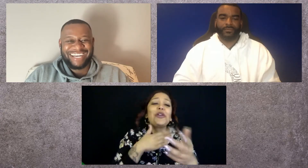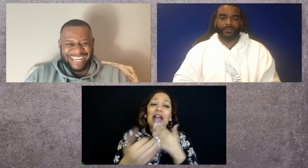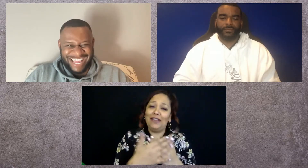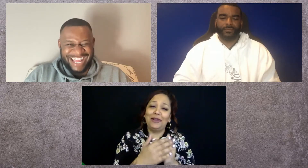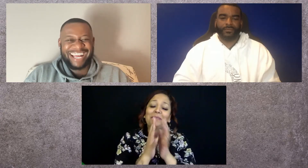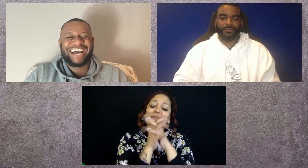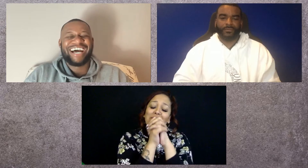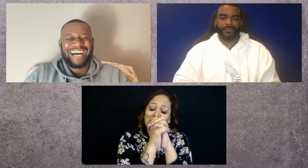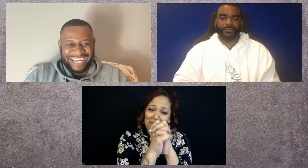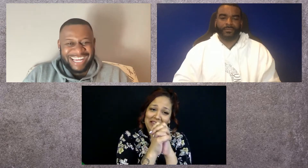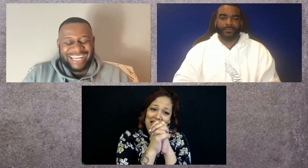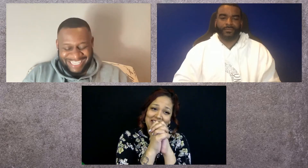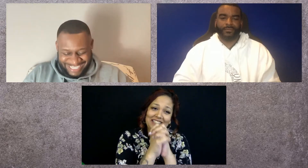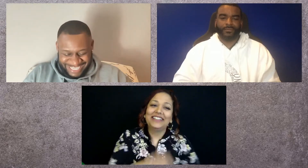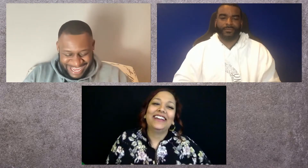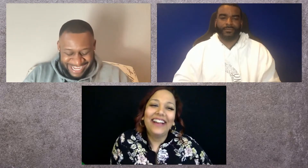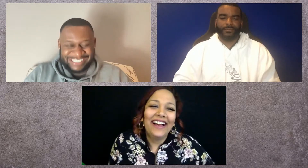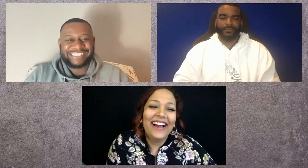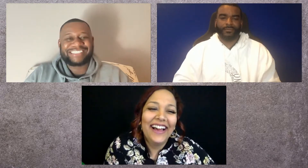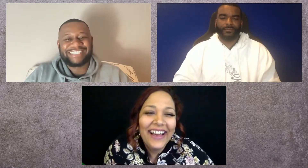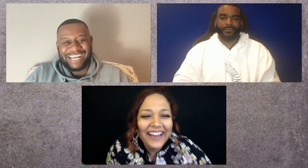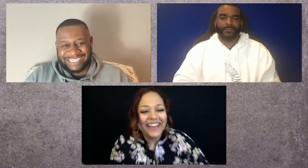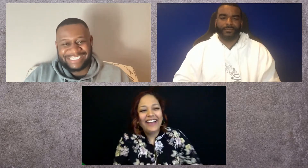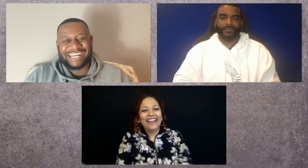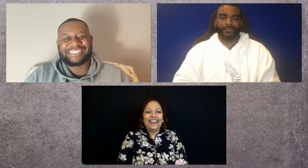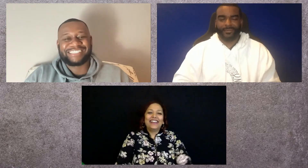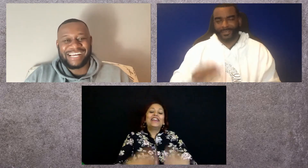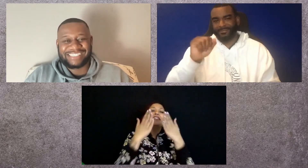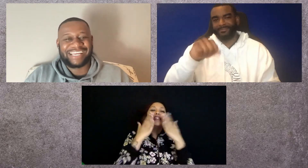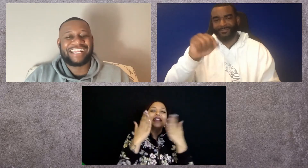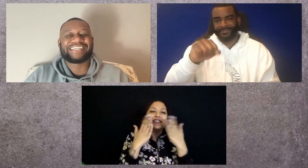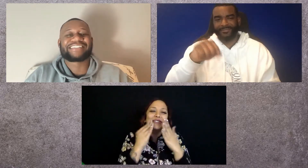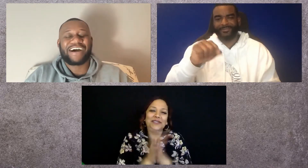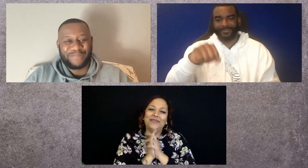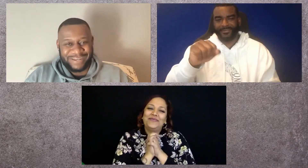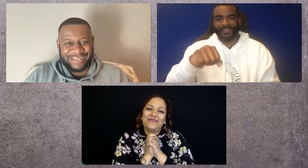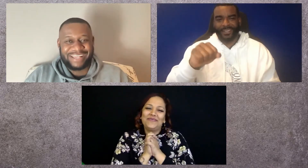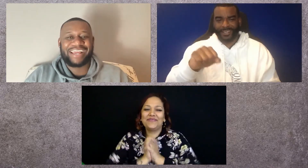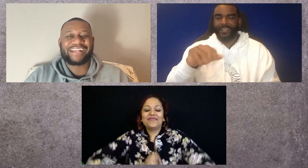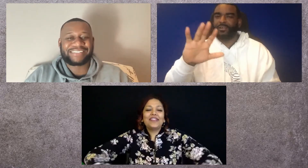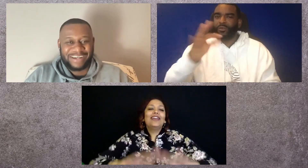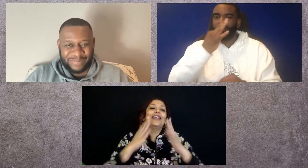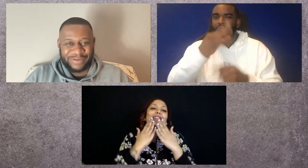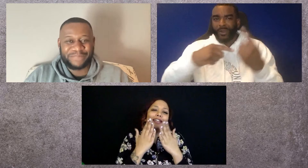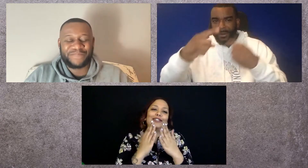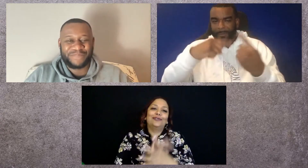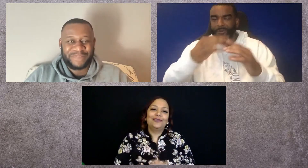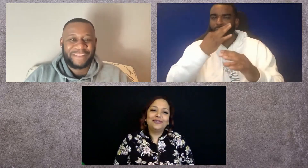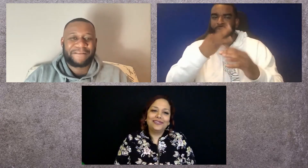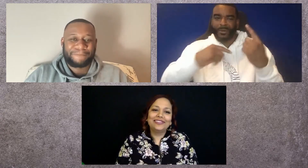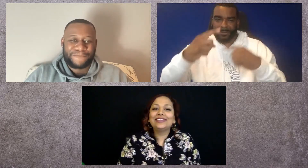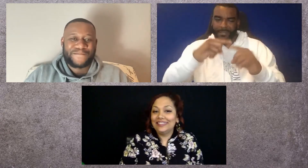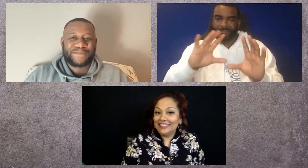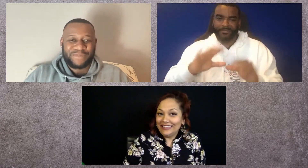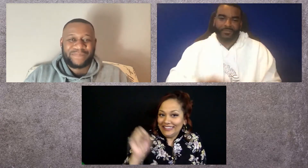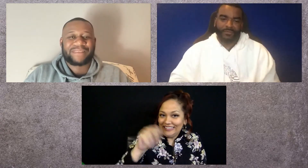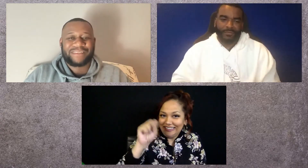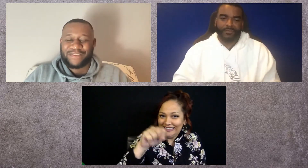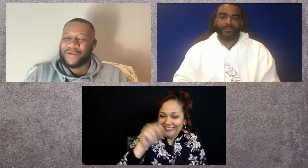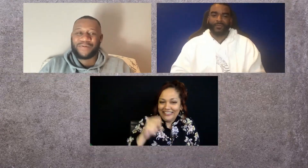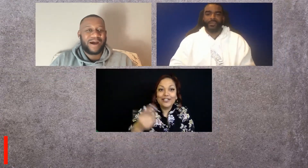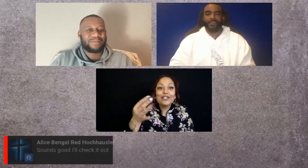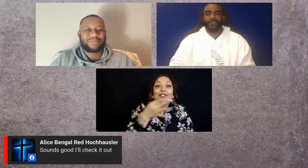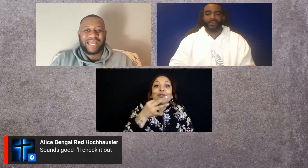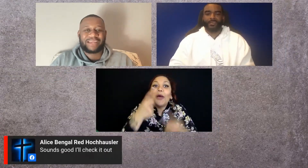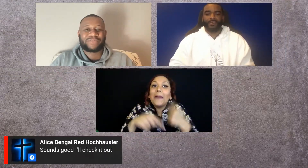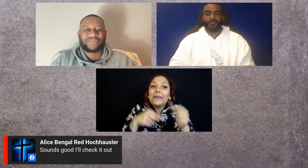try my heads out. Please, whatever, please. Yes, it is coming. It is coming. Thank you.